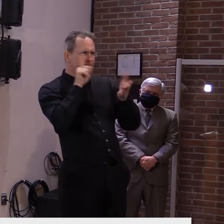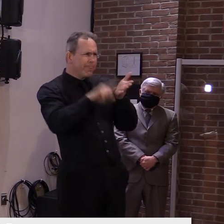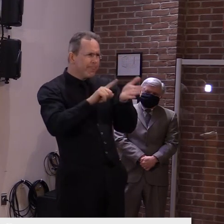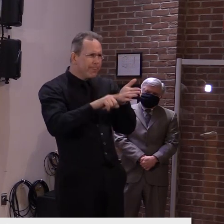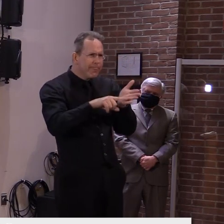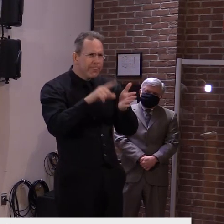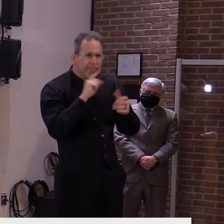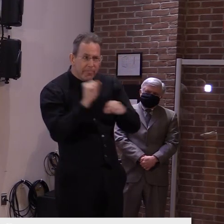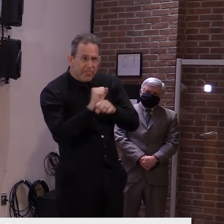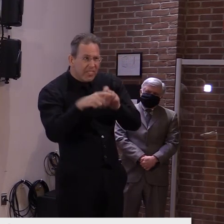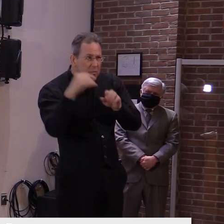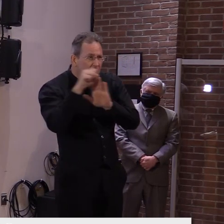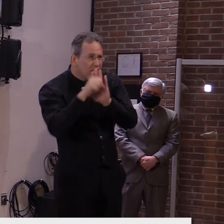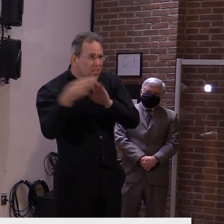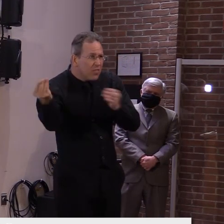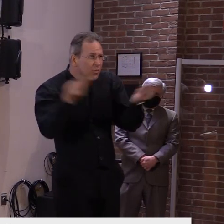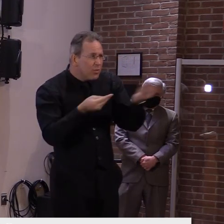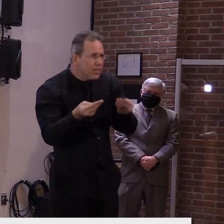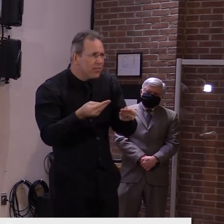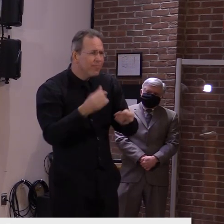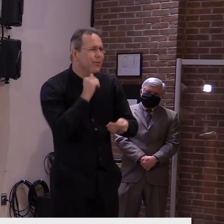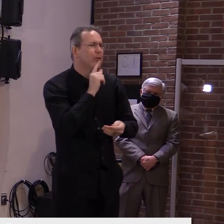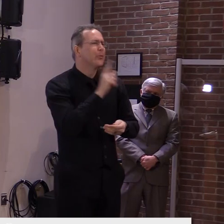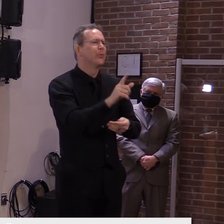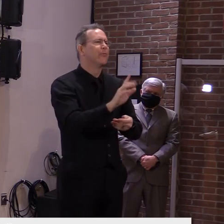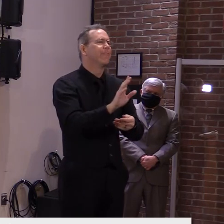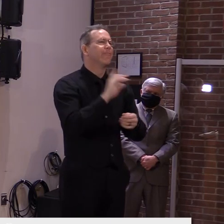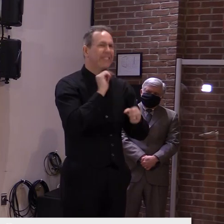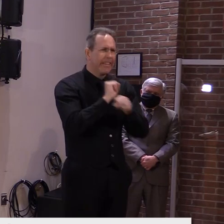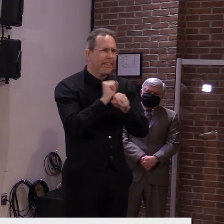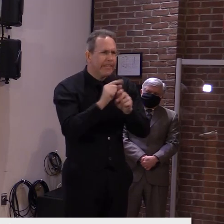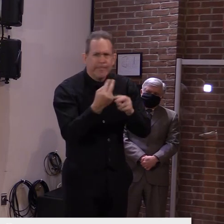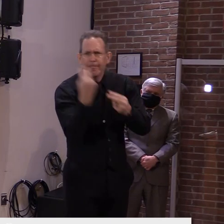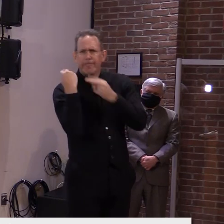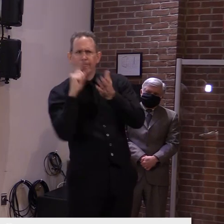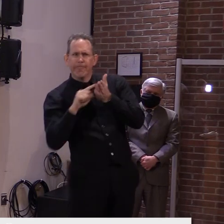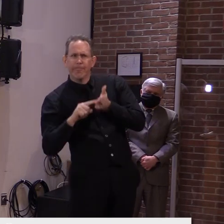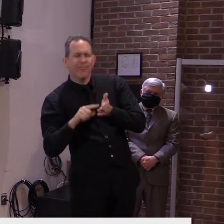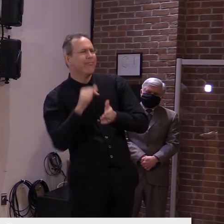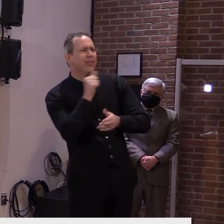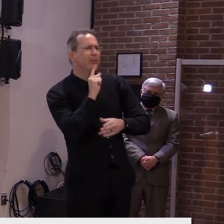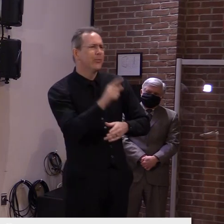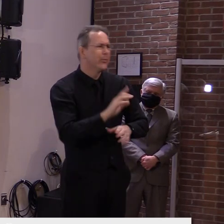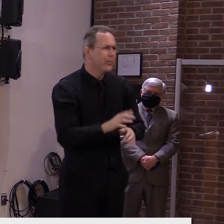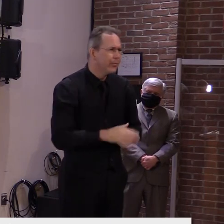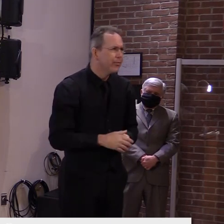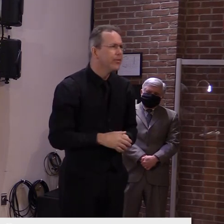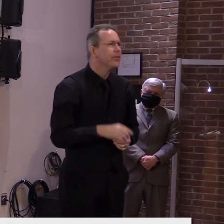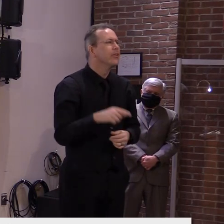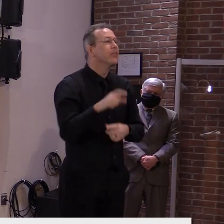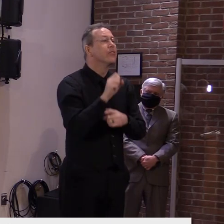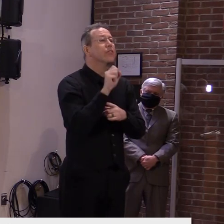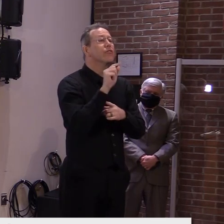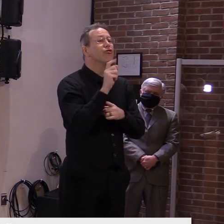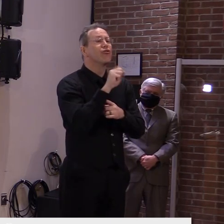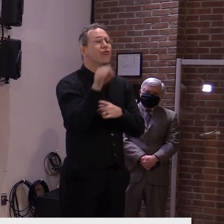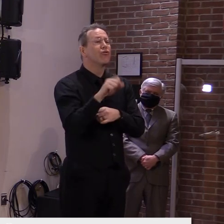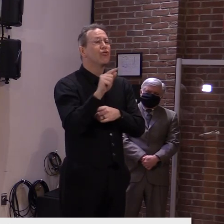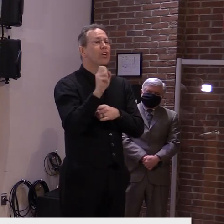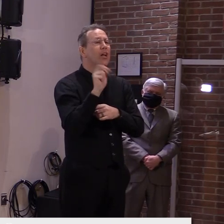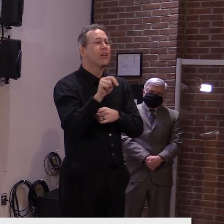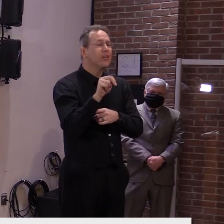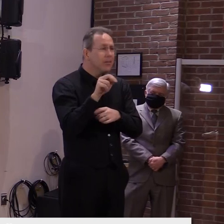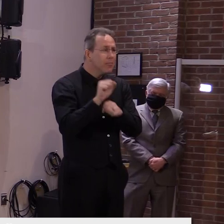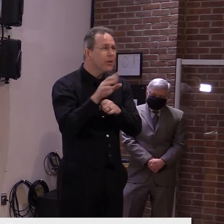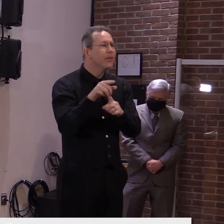Stratton results, were PCR tests, and the number of them was fewer than the number of them that were positive was fewer